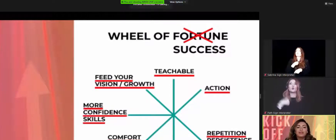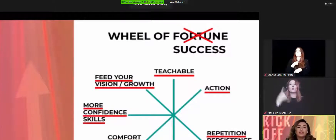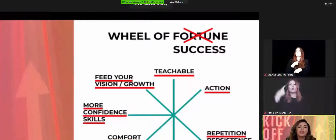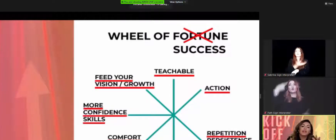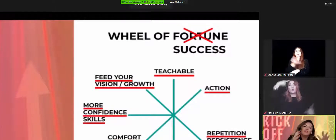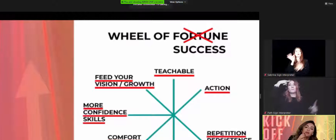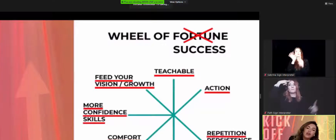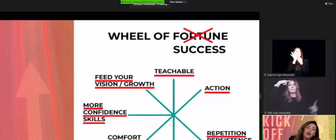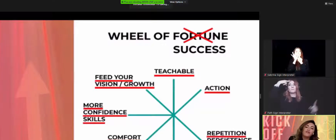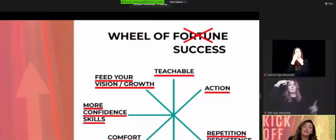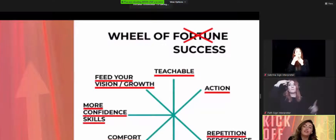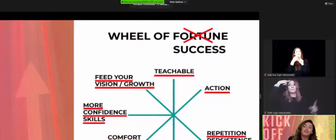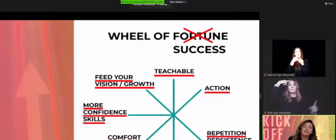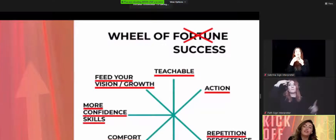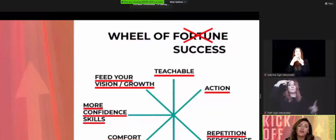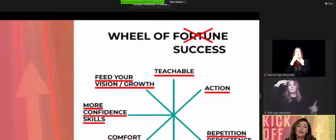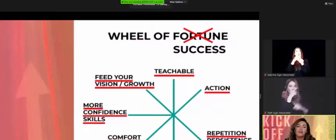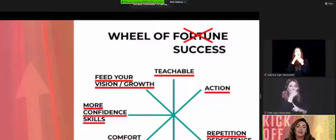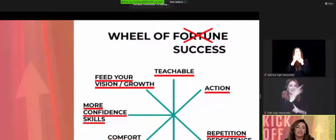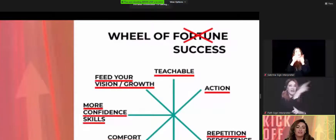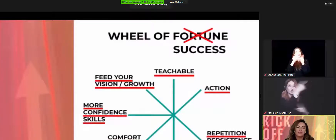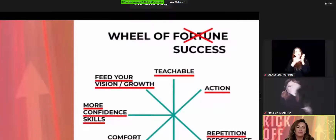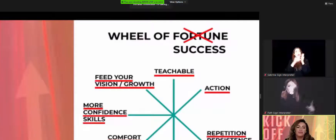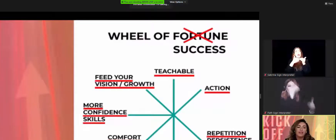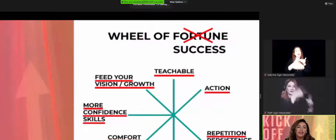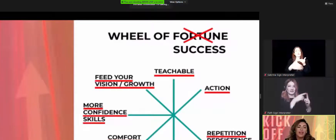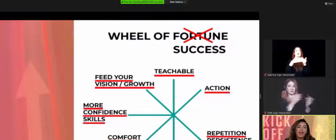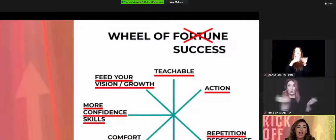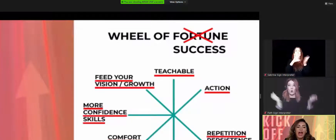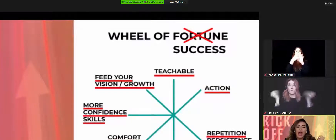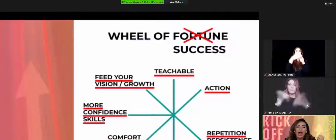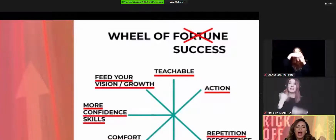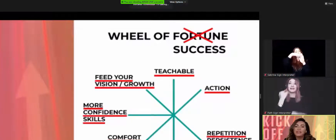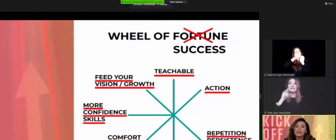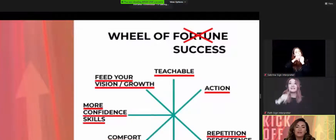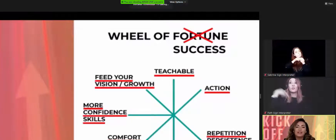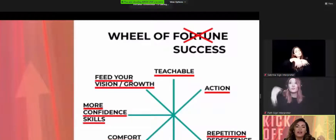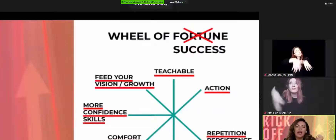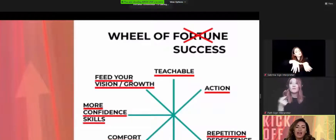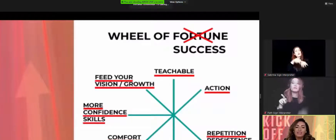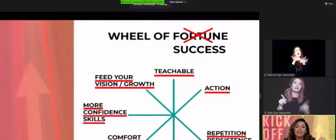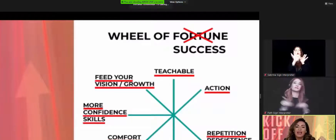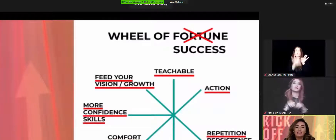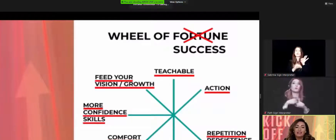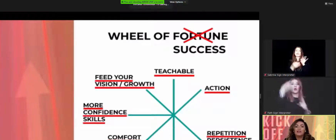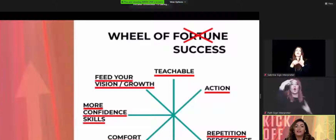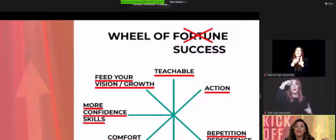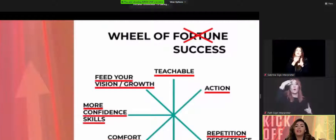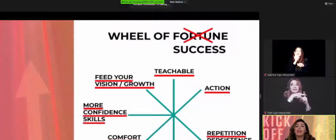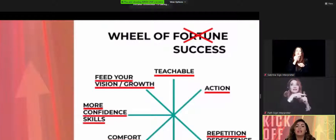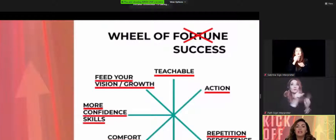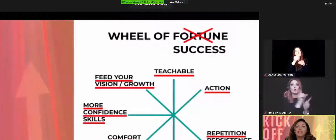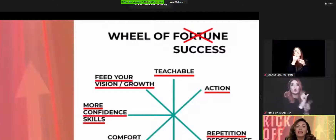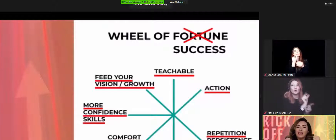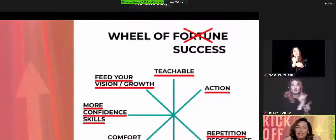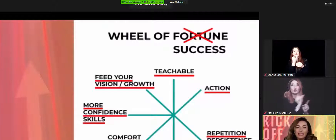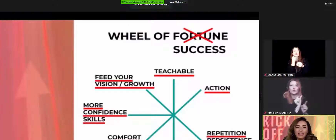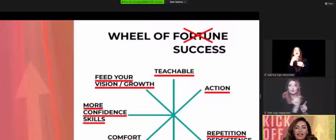small victory gave me confidence and courage. I soon realized that if I